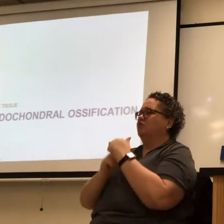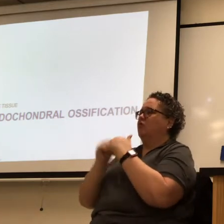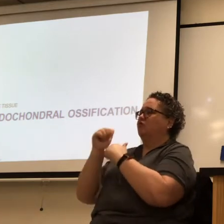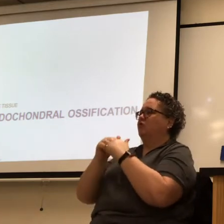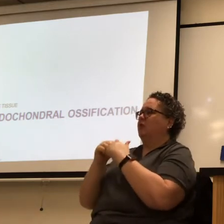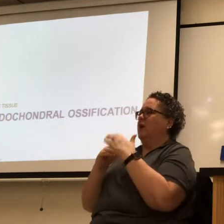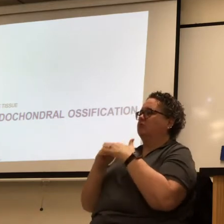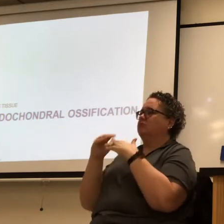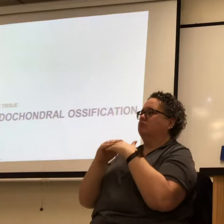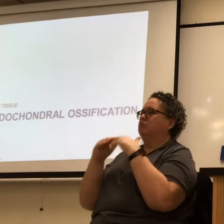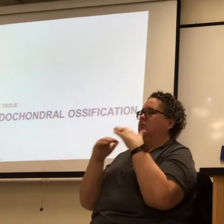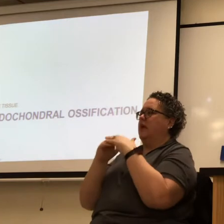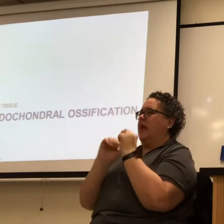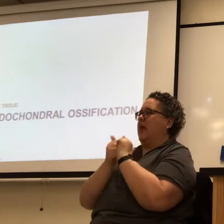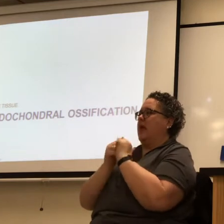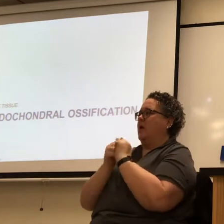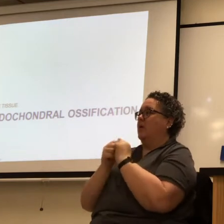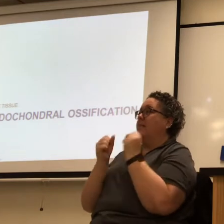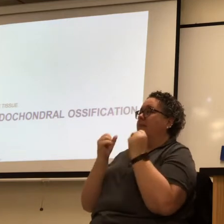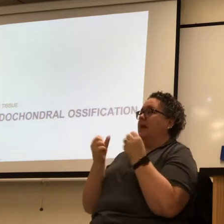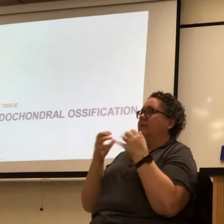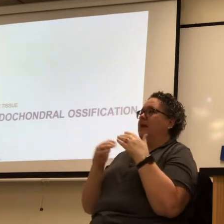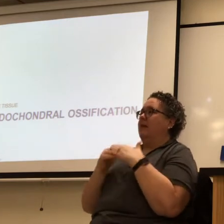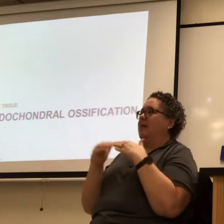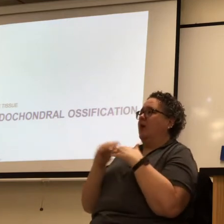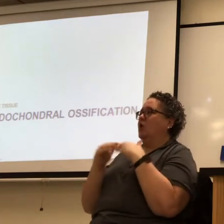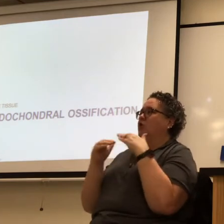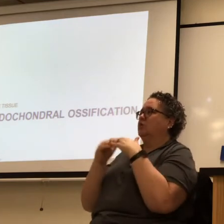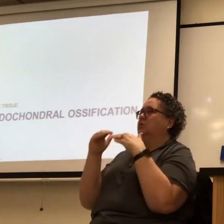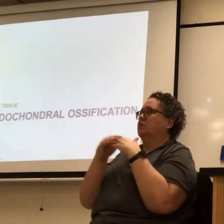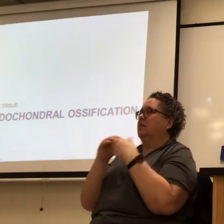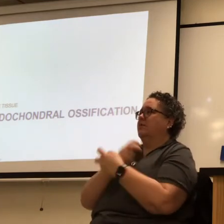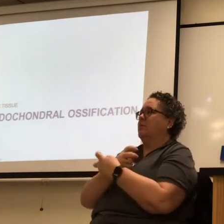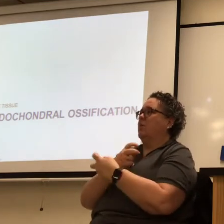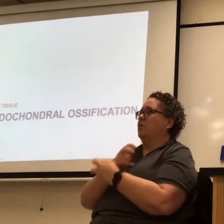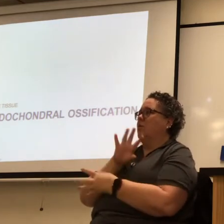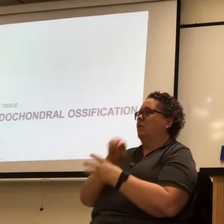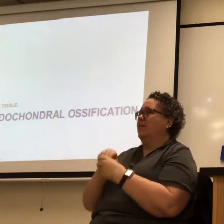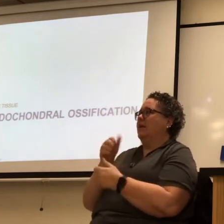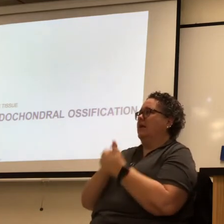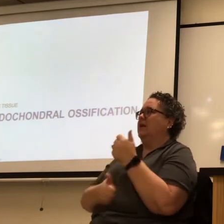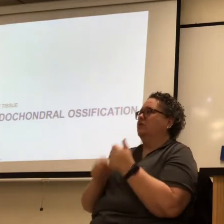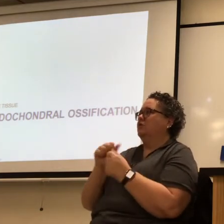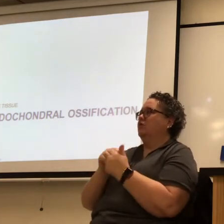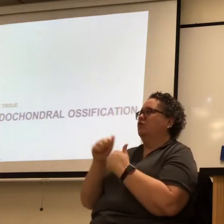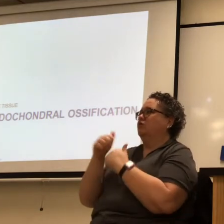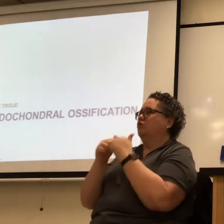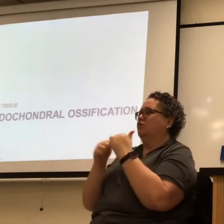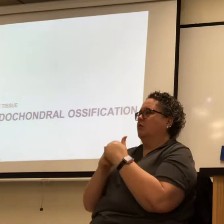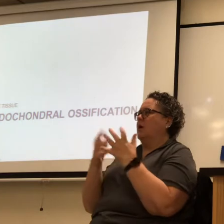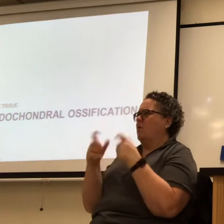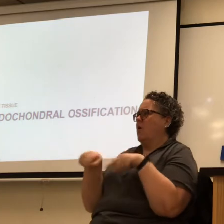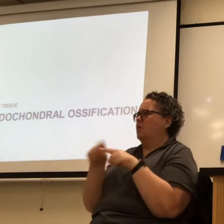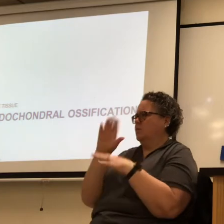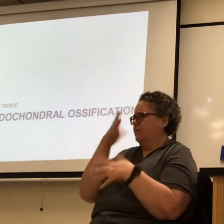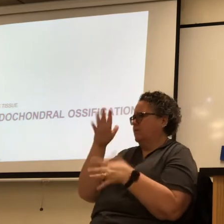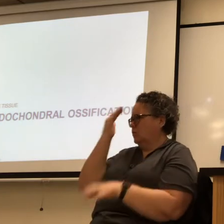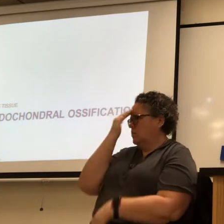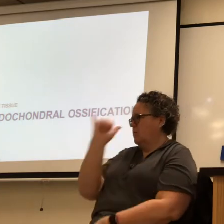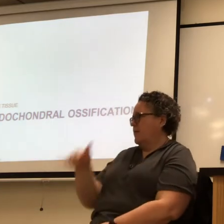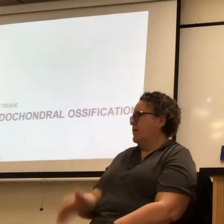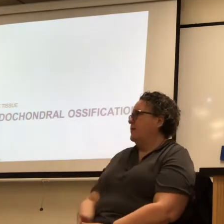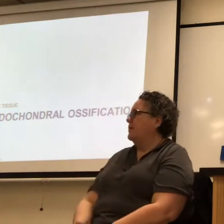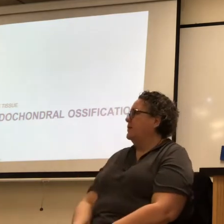just in terms of how there's many layers of bone in each structure. I want you to know that.